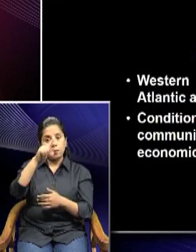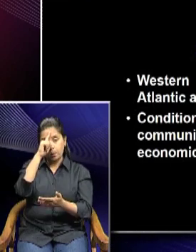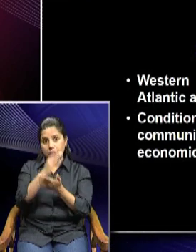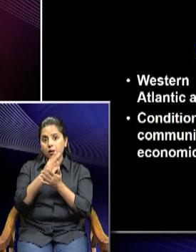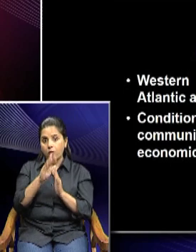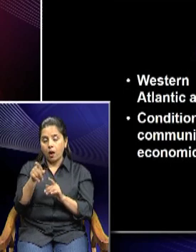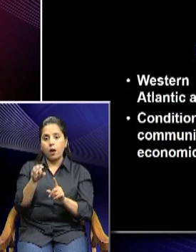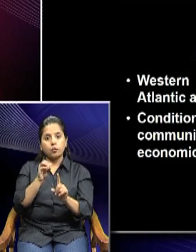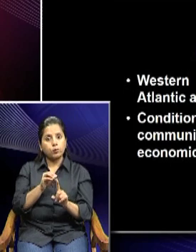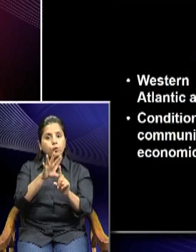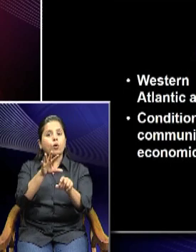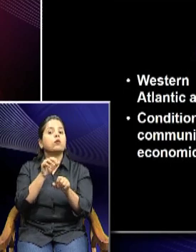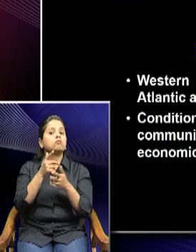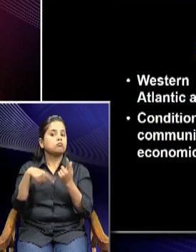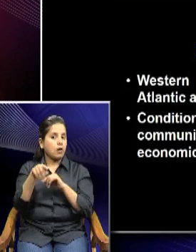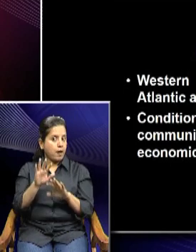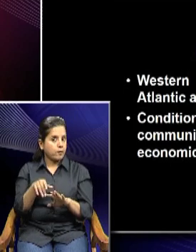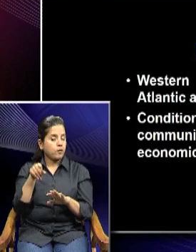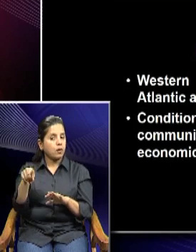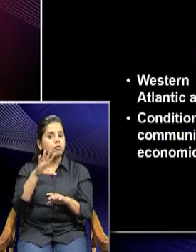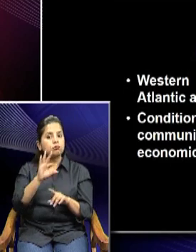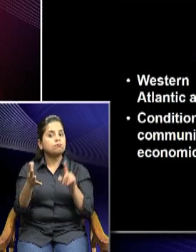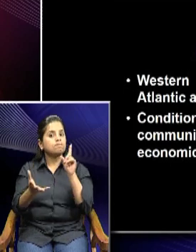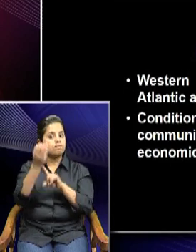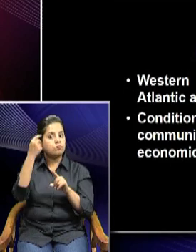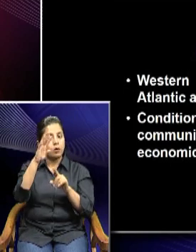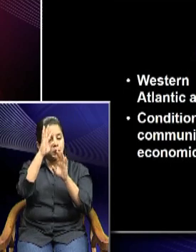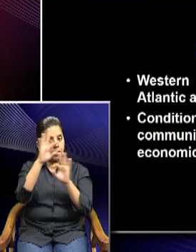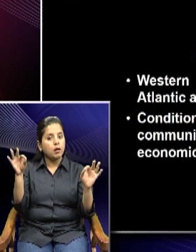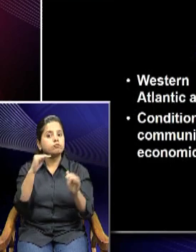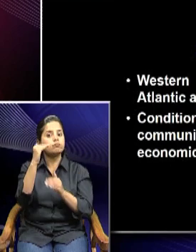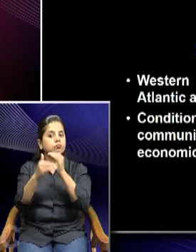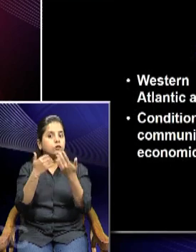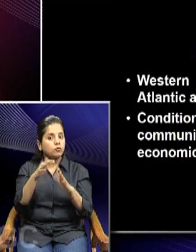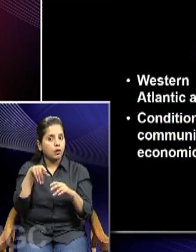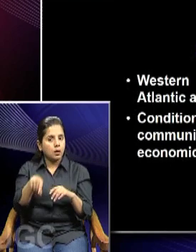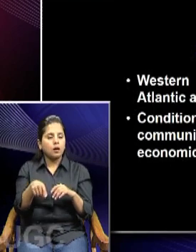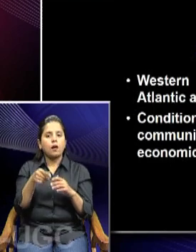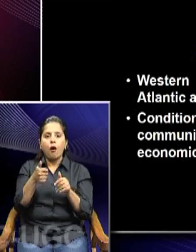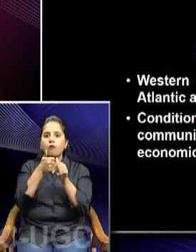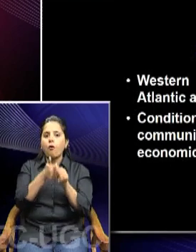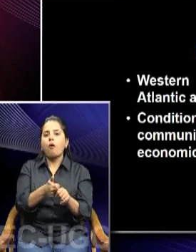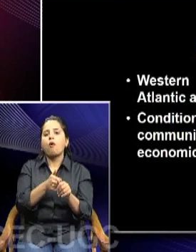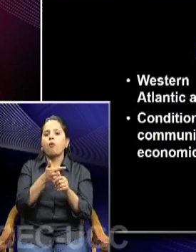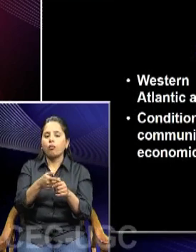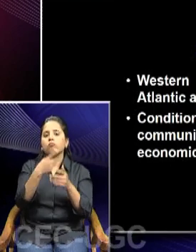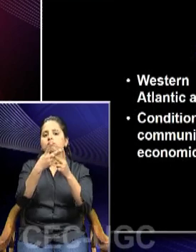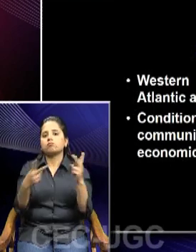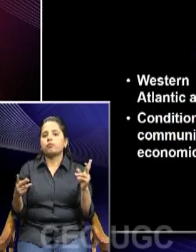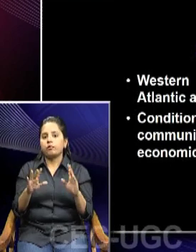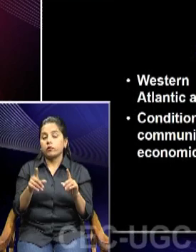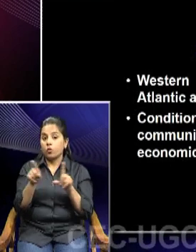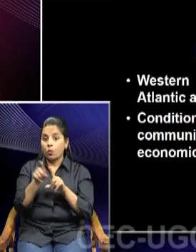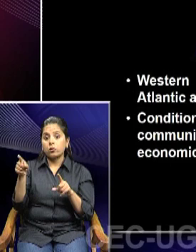this approach and who have achieved peace and progress by following this approach. He